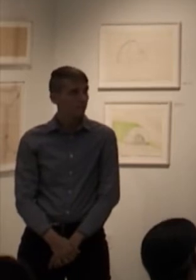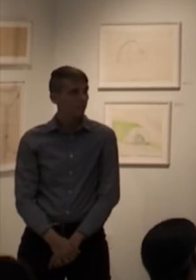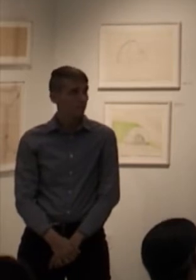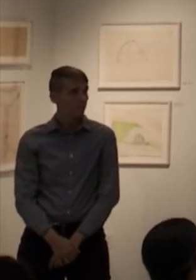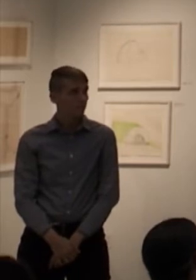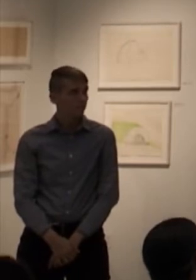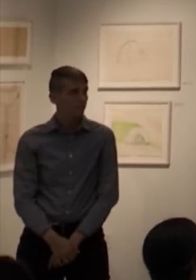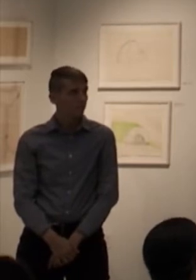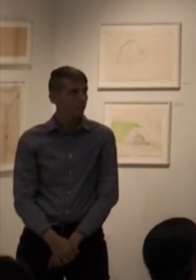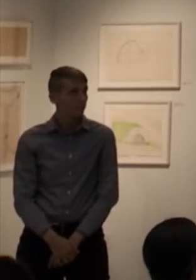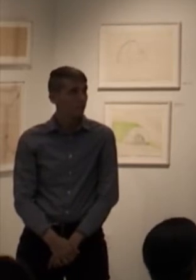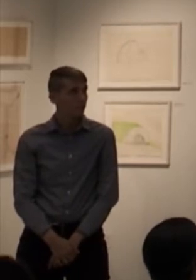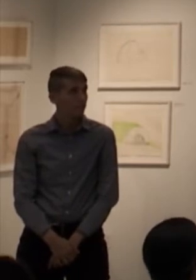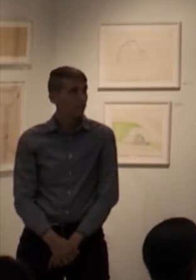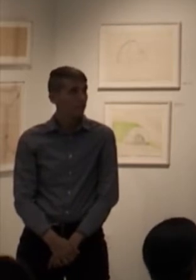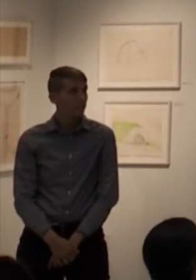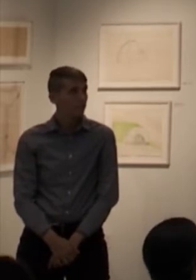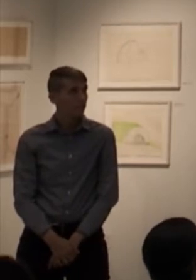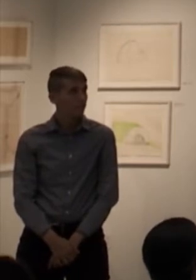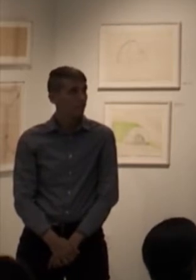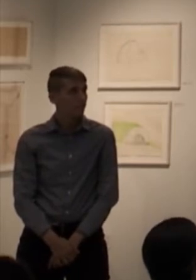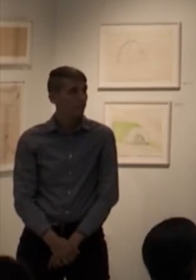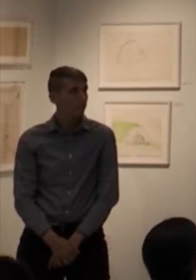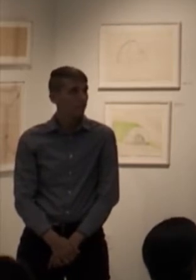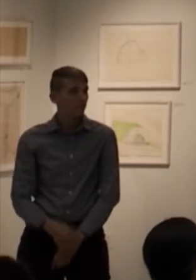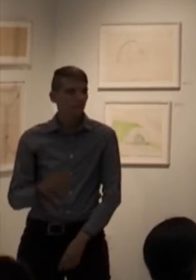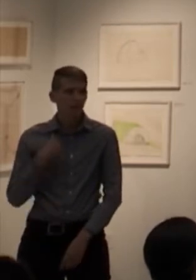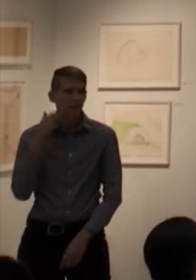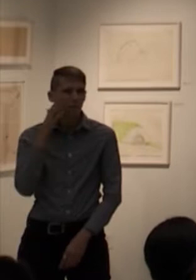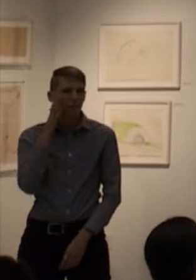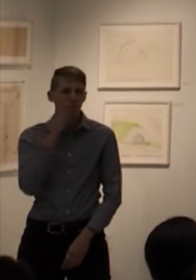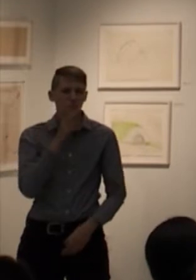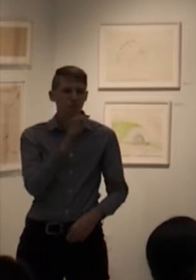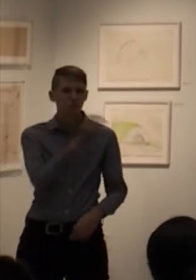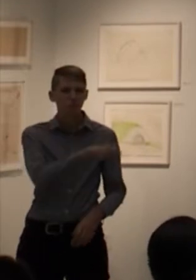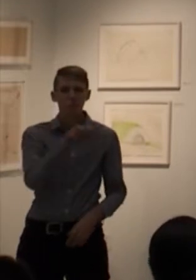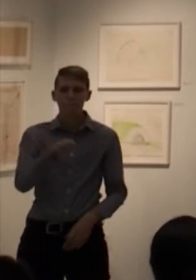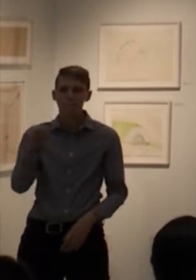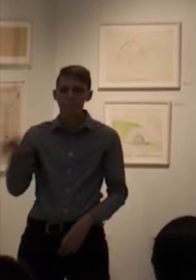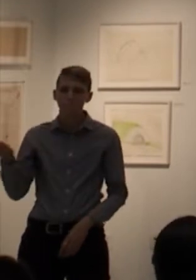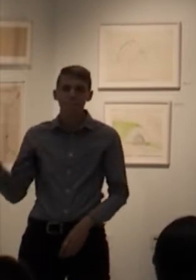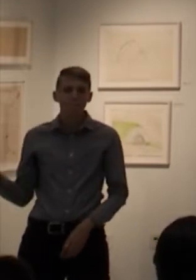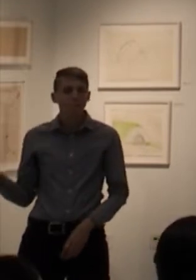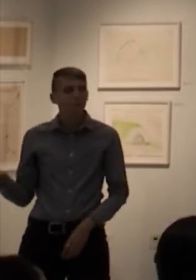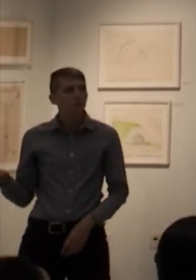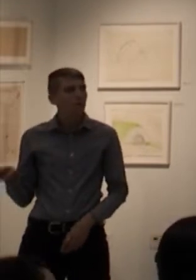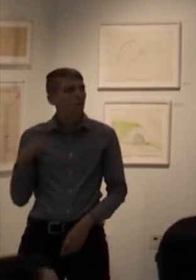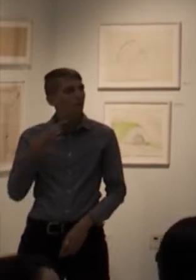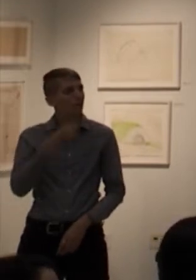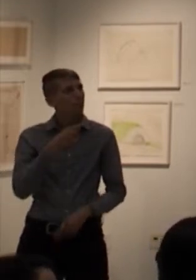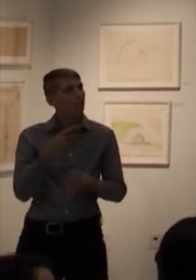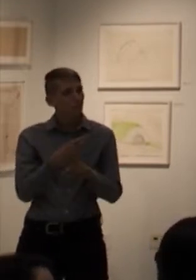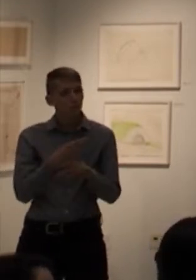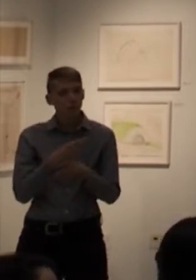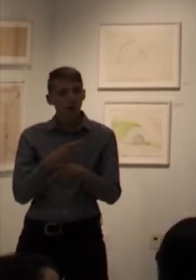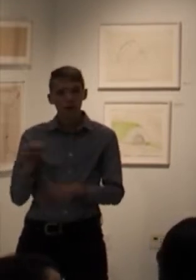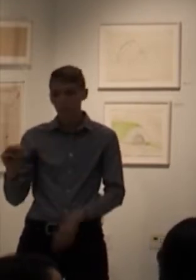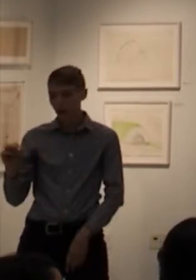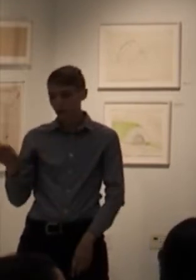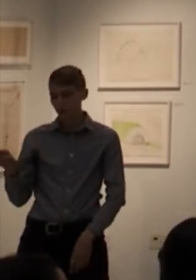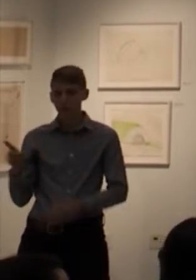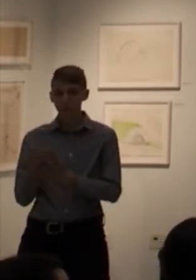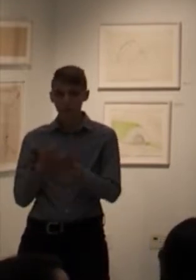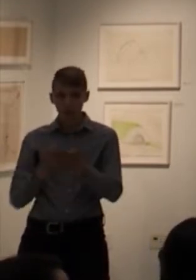This is, and I'm sort of going to jump around different places, but this is a product that Massimo